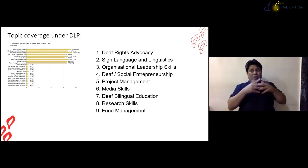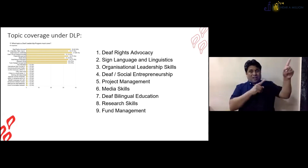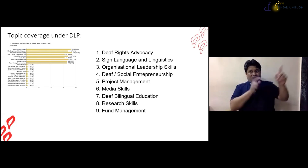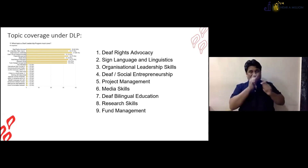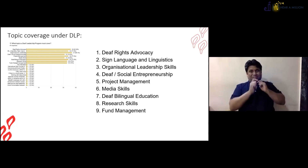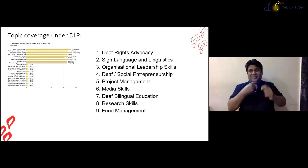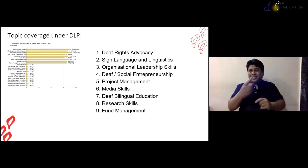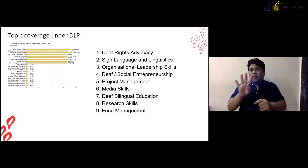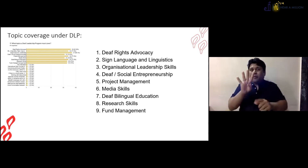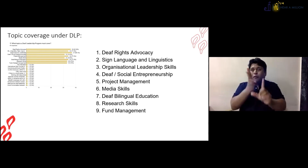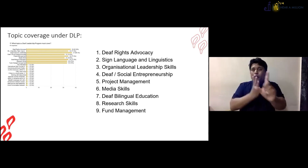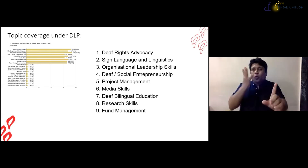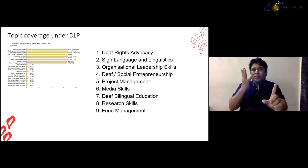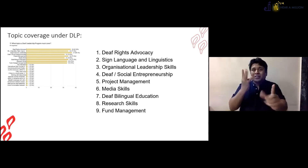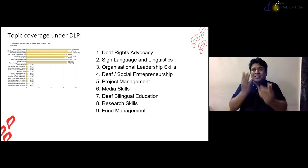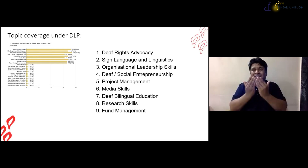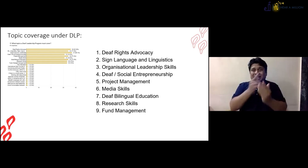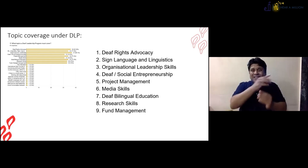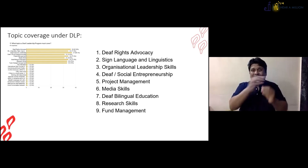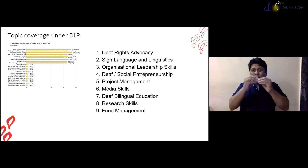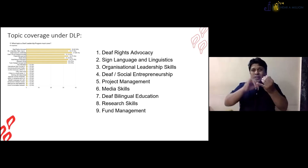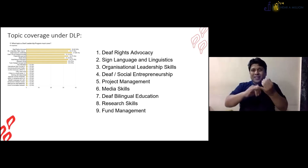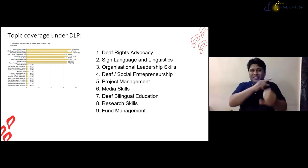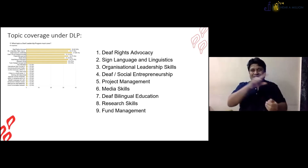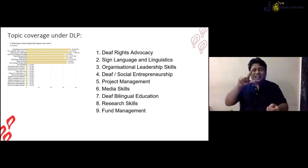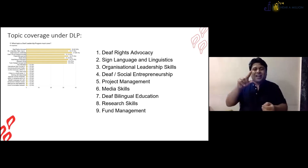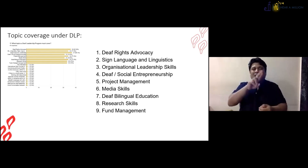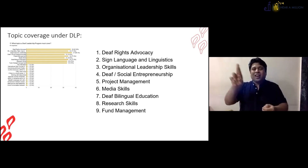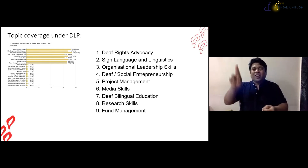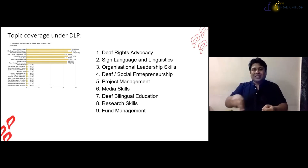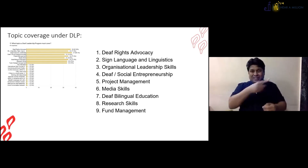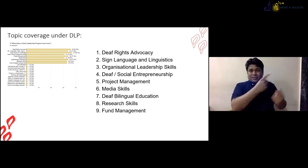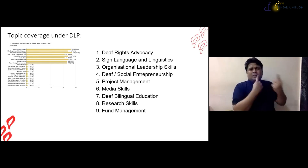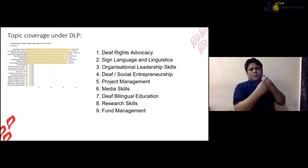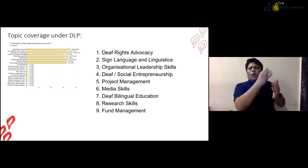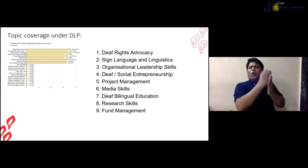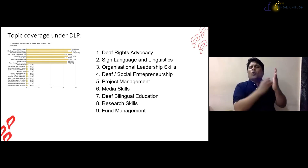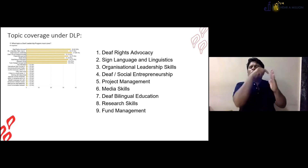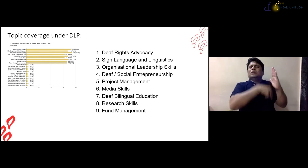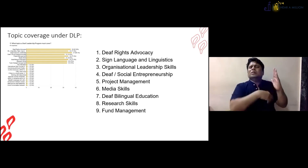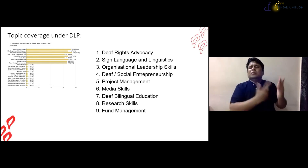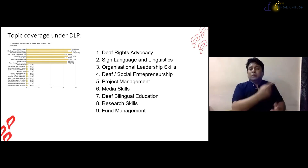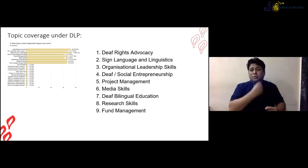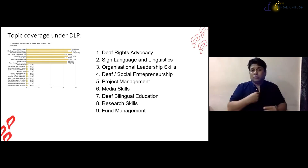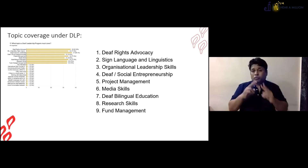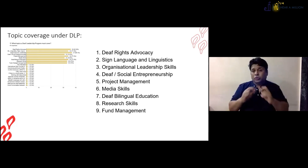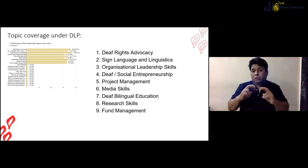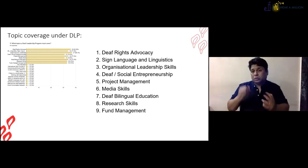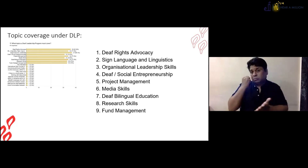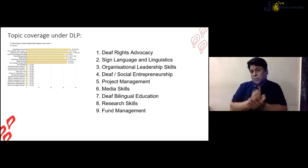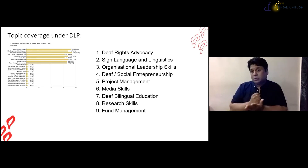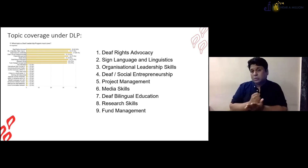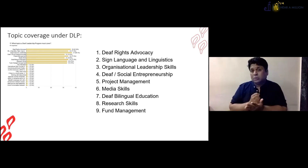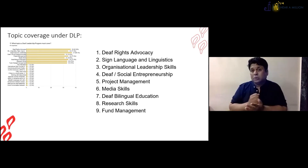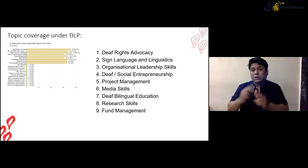progress. In the US, like I mentioned that 4 year study, the BS Rochester Institute, the course, they